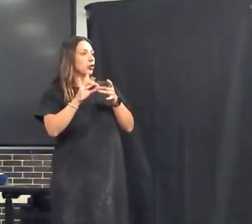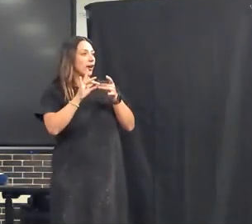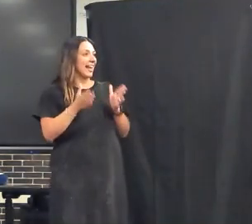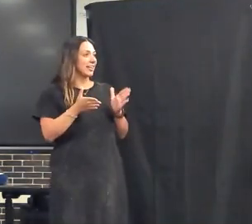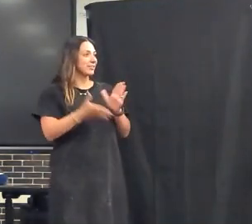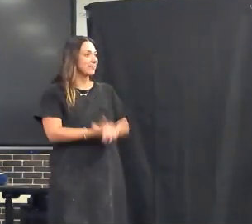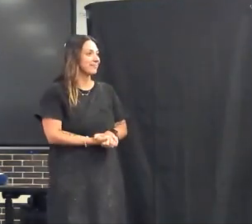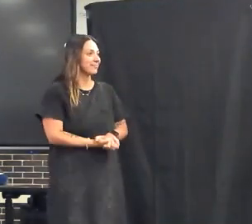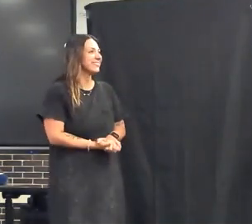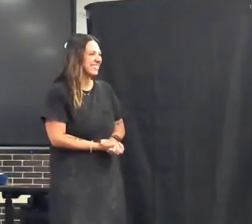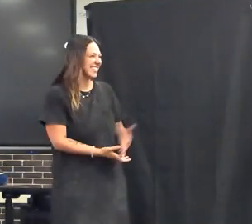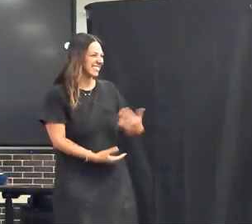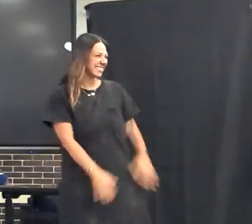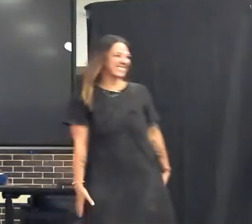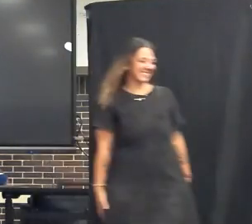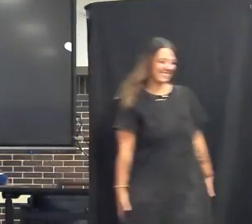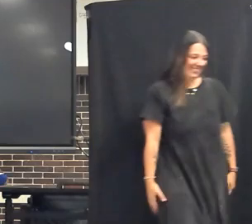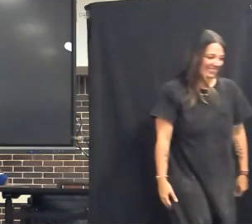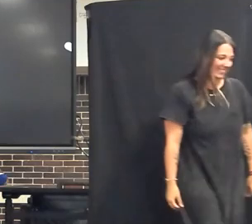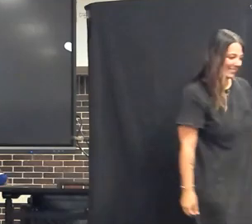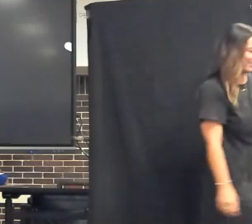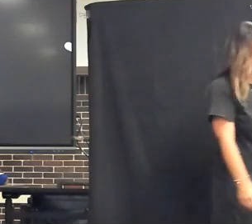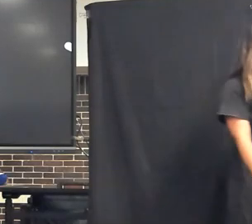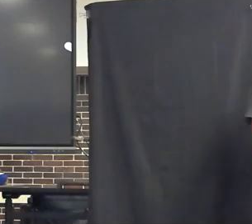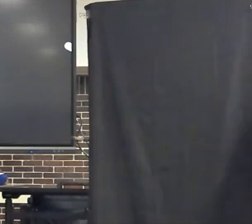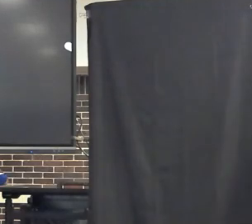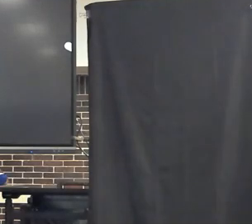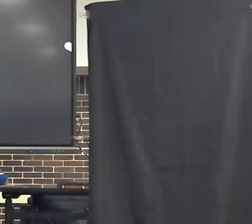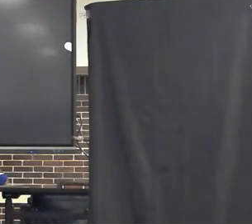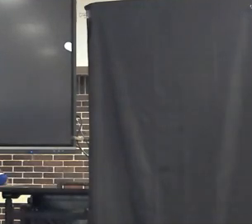I want to welcome our transition coordinator for this portion.